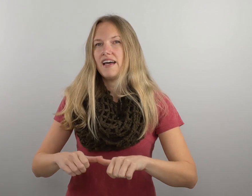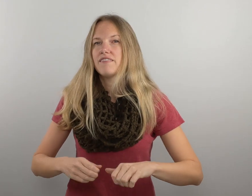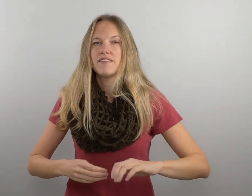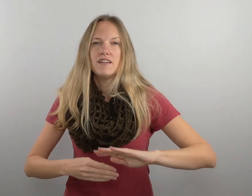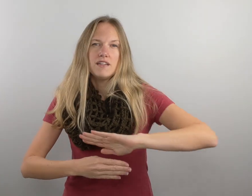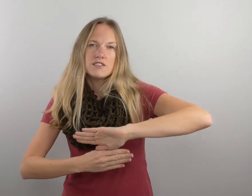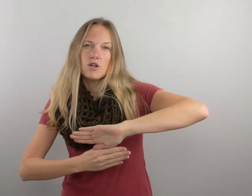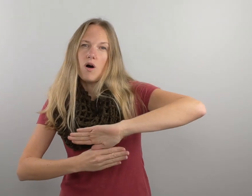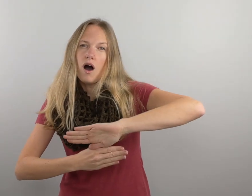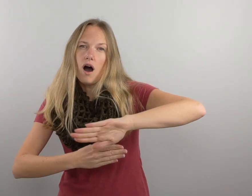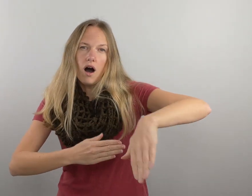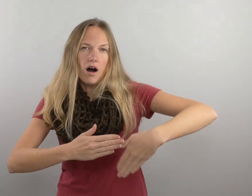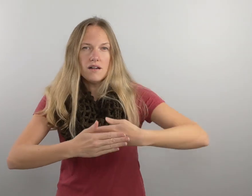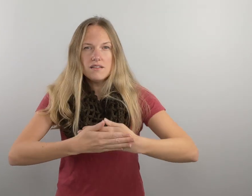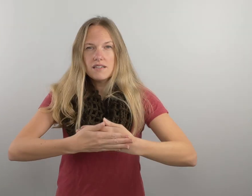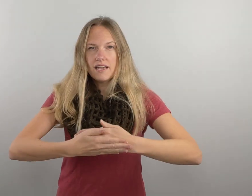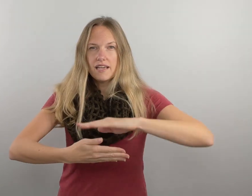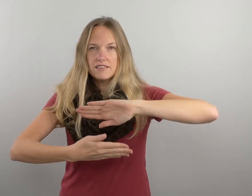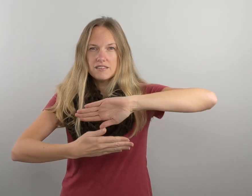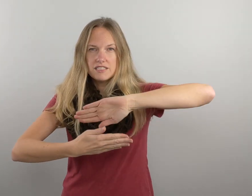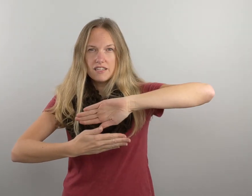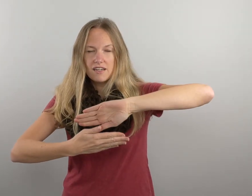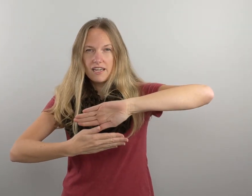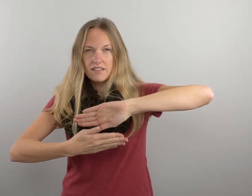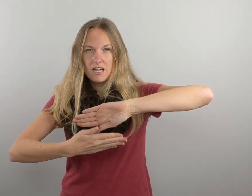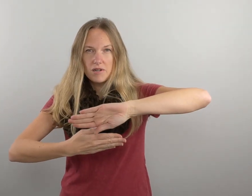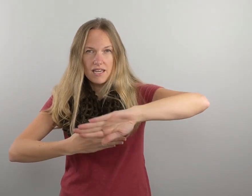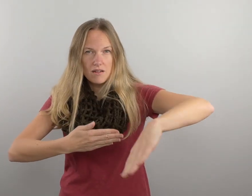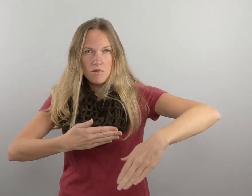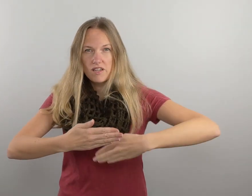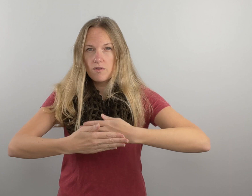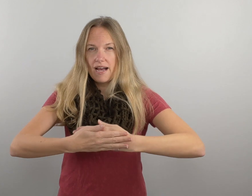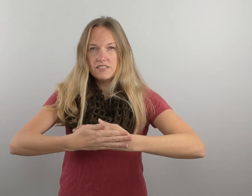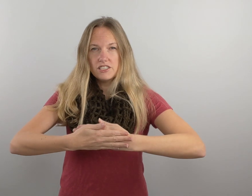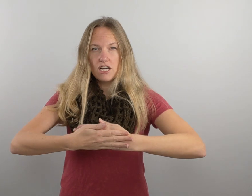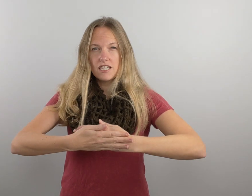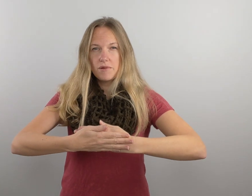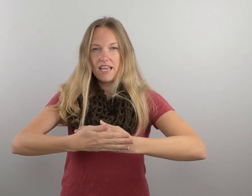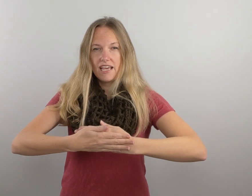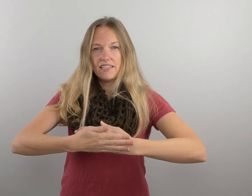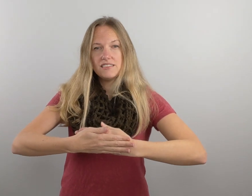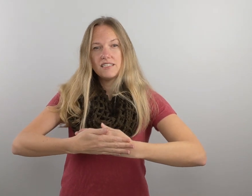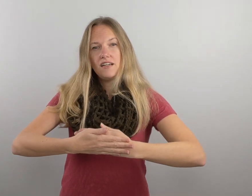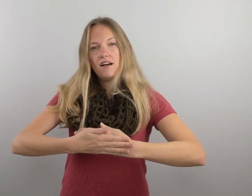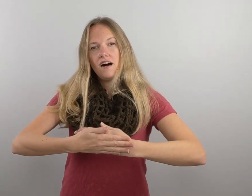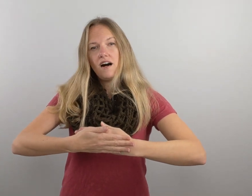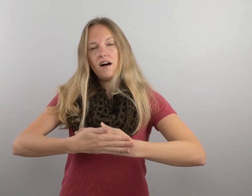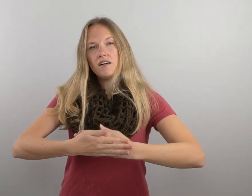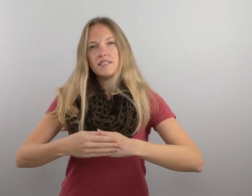life. So all, okay? So you take your hand, your dominant hand, and moving it around your non-dominant hand. All the